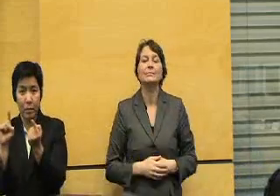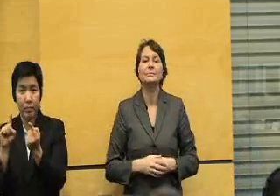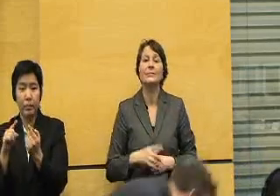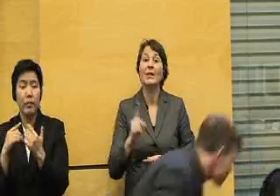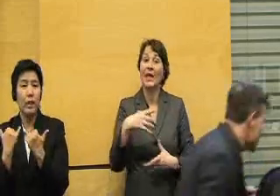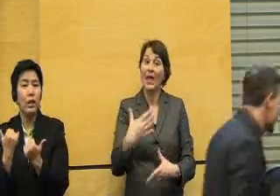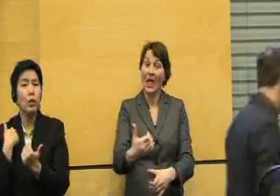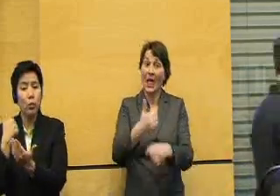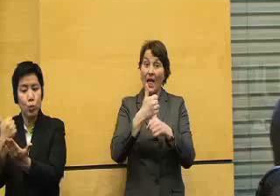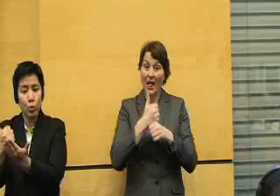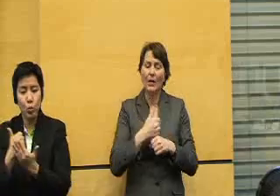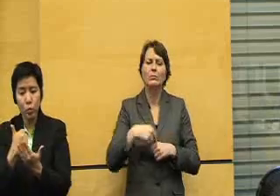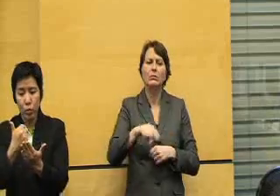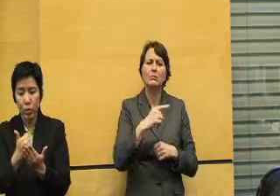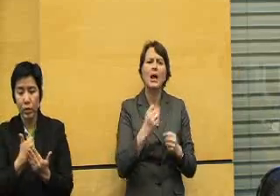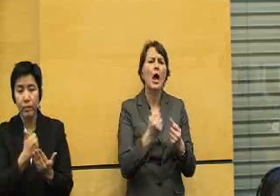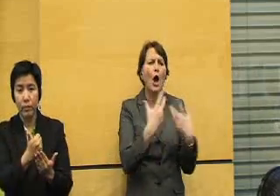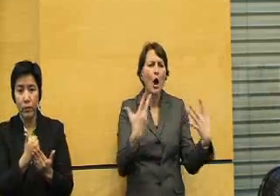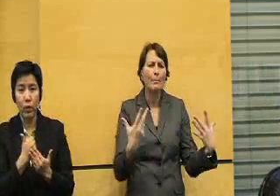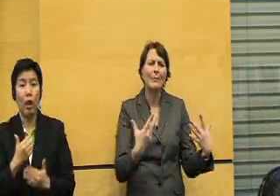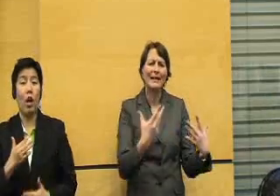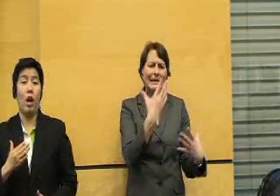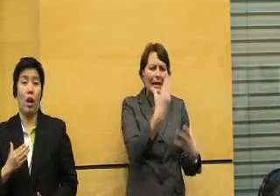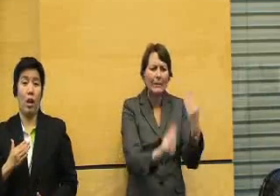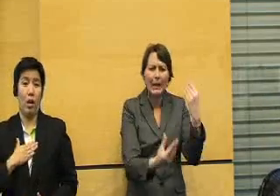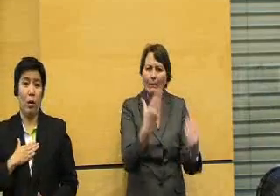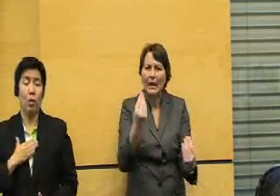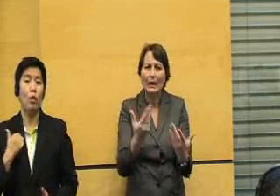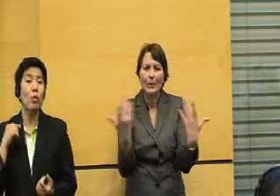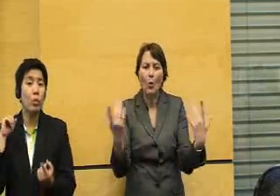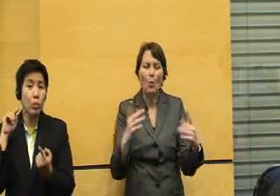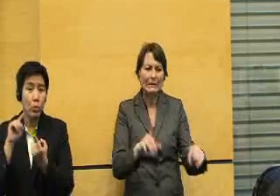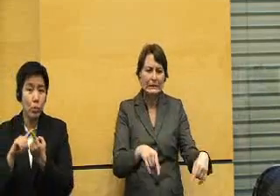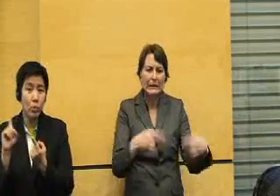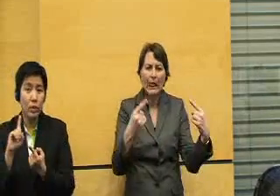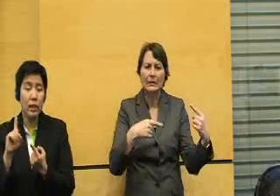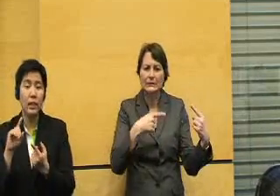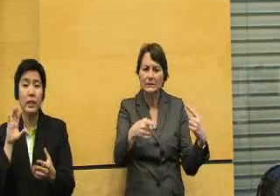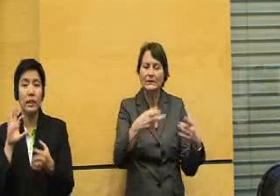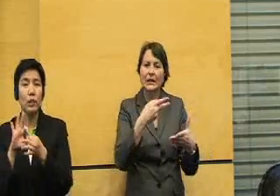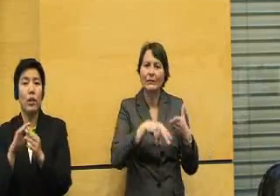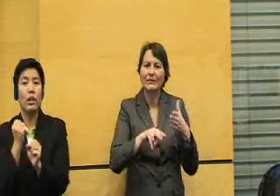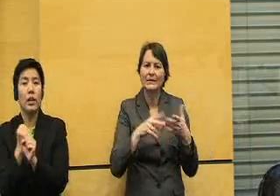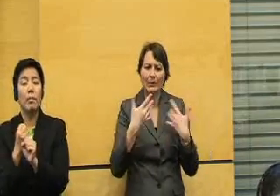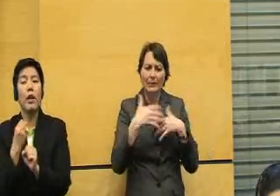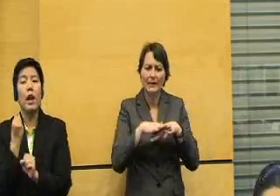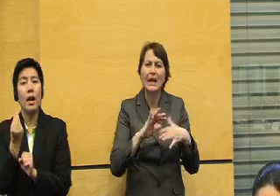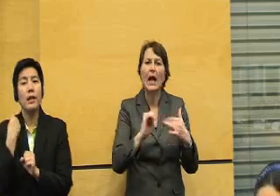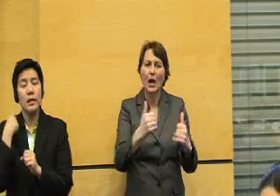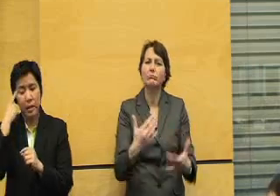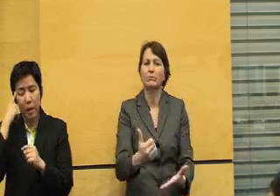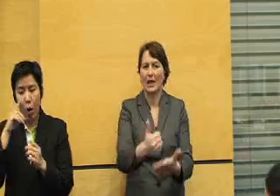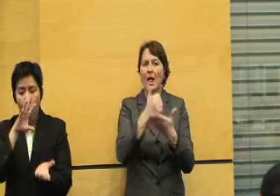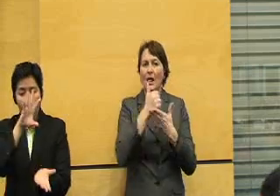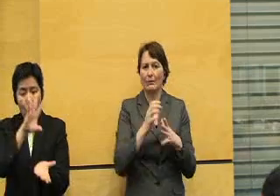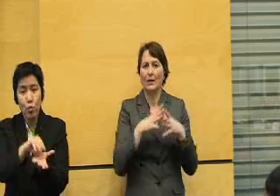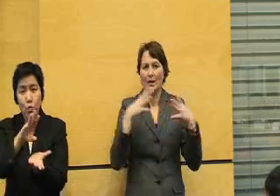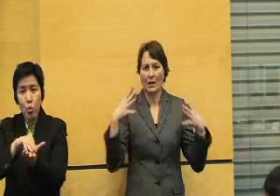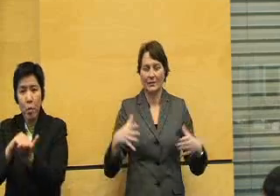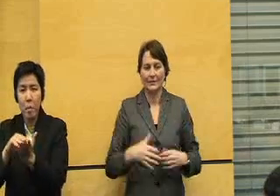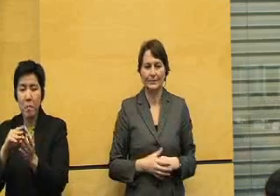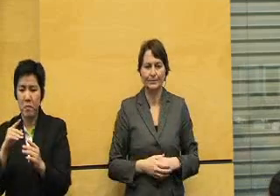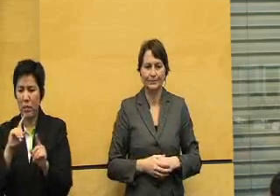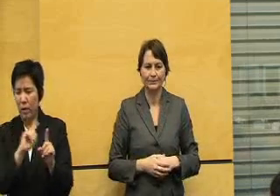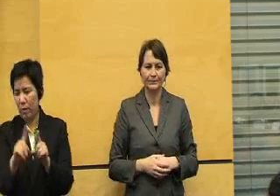identify the remaining gaps and challenges in the implementation of the Convention. The Thai delegation today